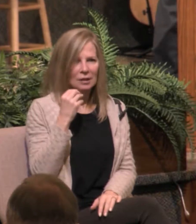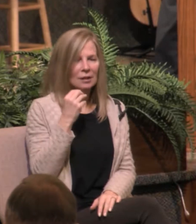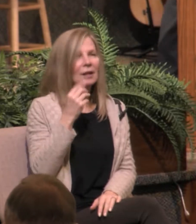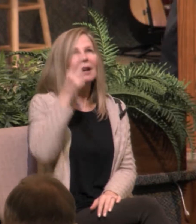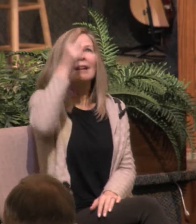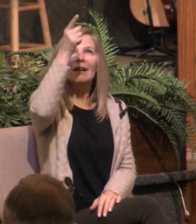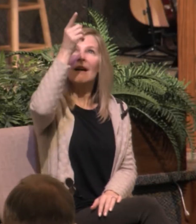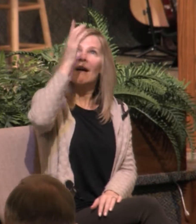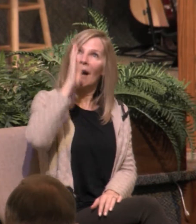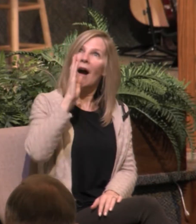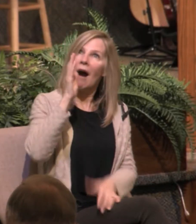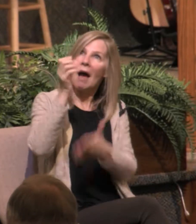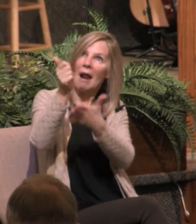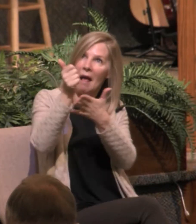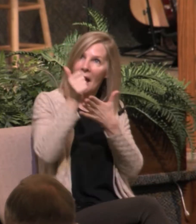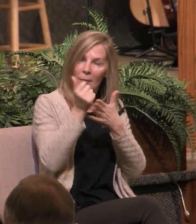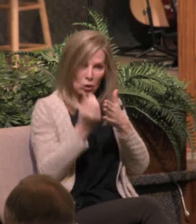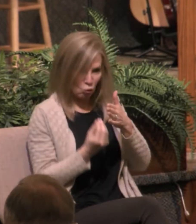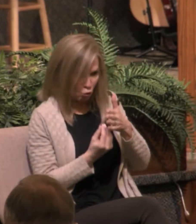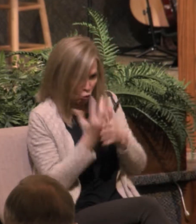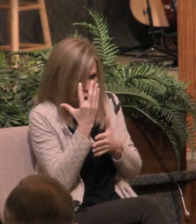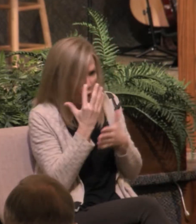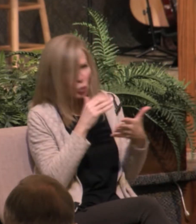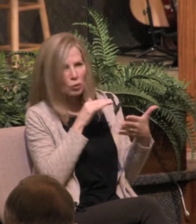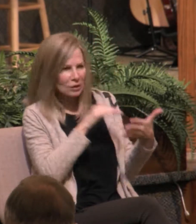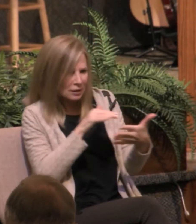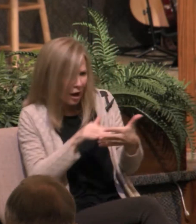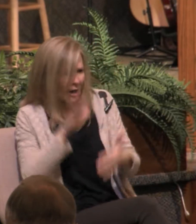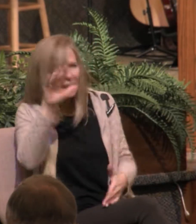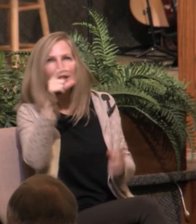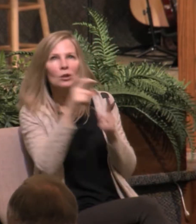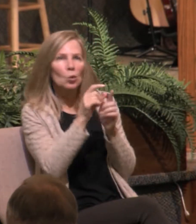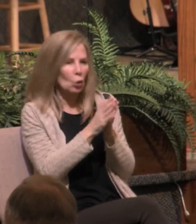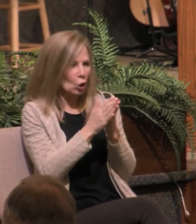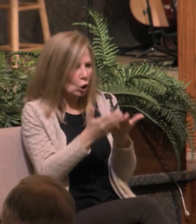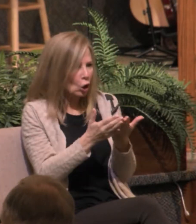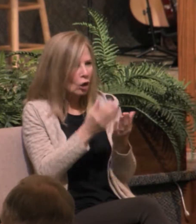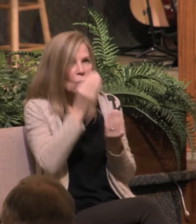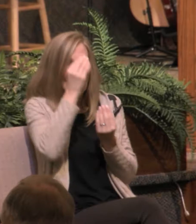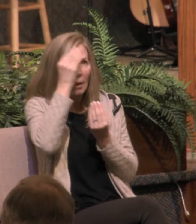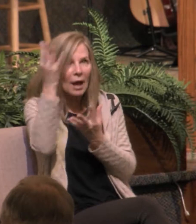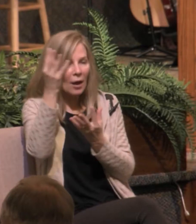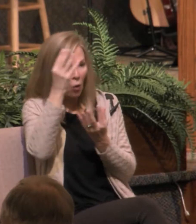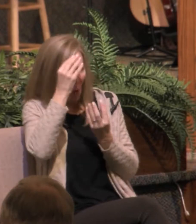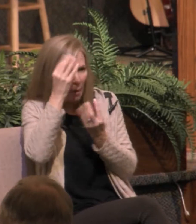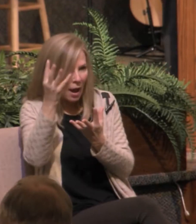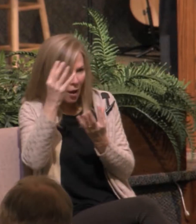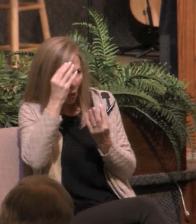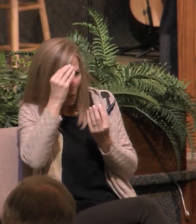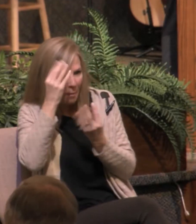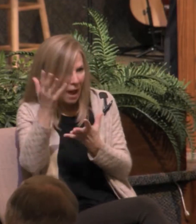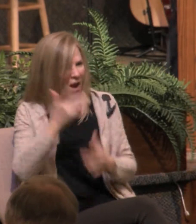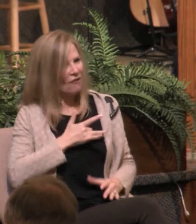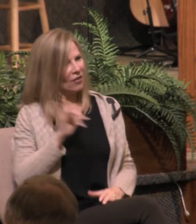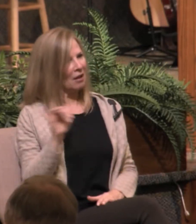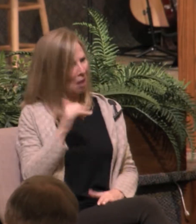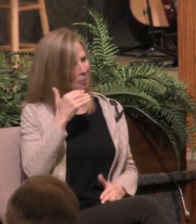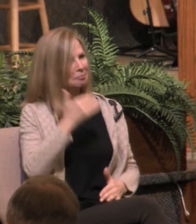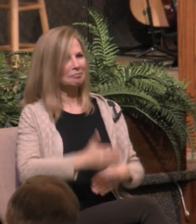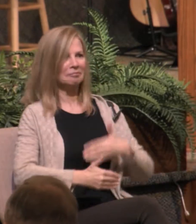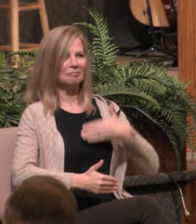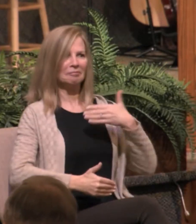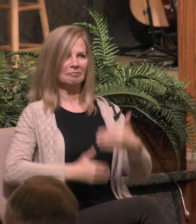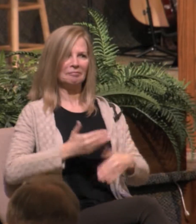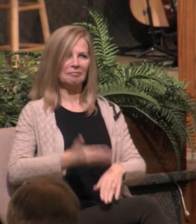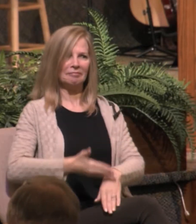begins to grow you and as you understand His Word and you begin to obey more and more and you begin to feel like you're making progress